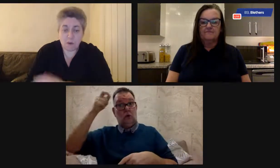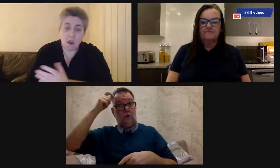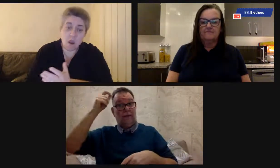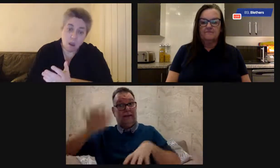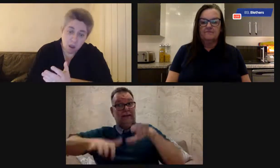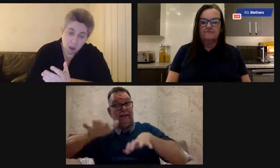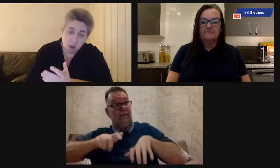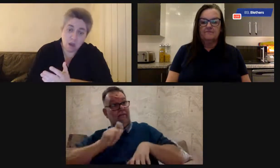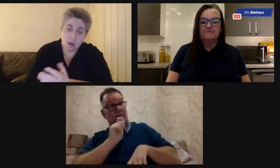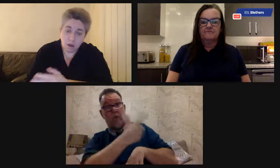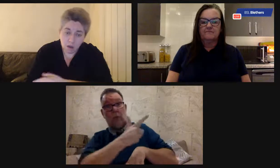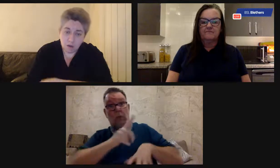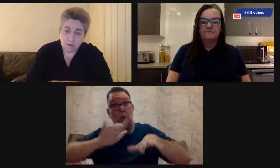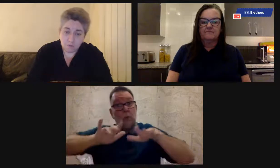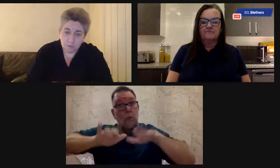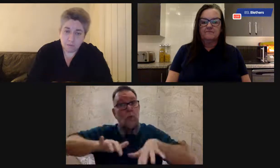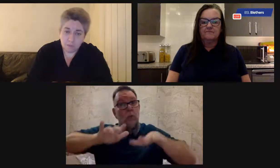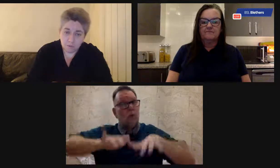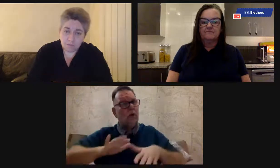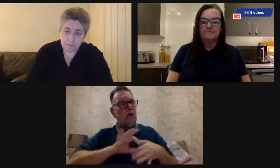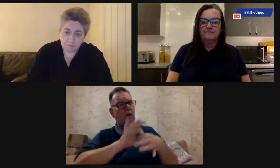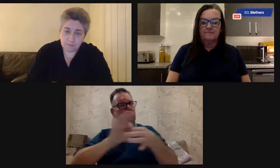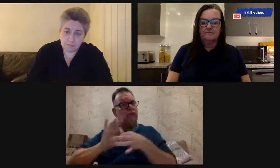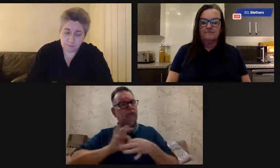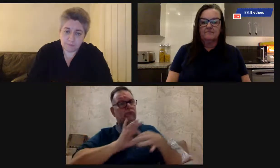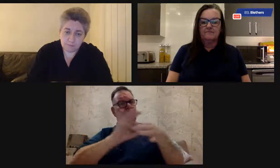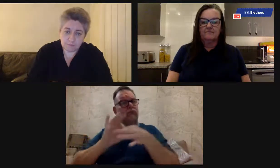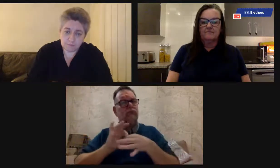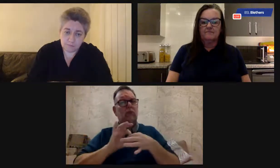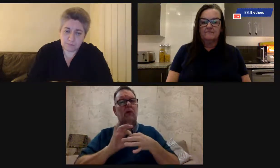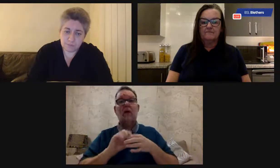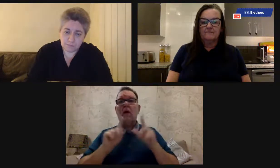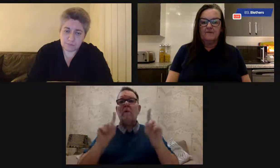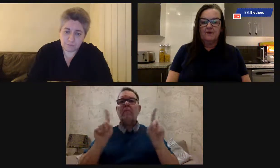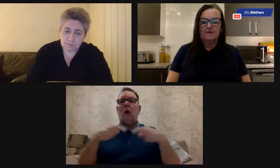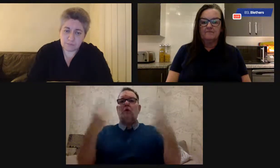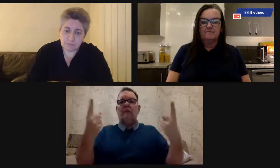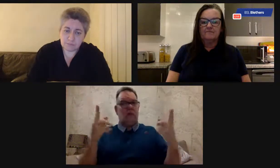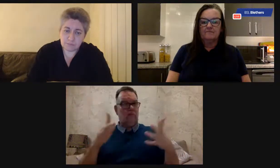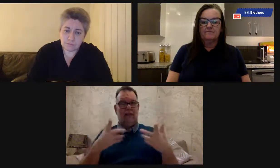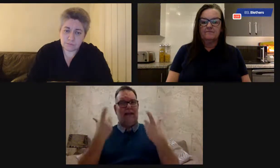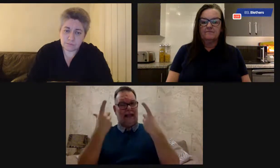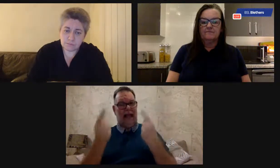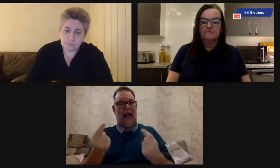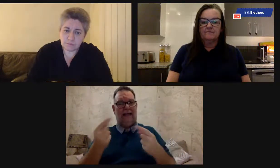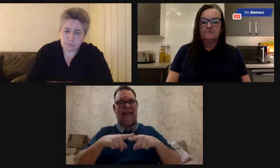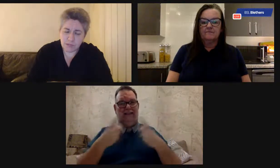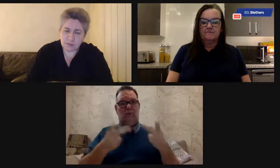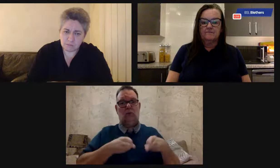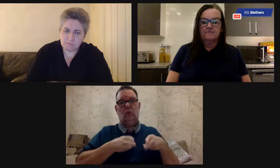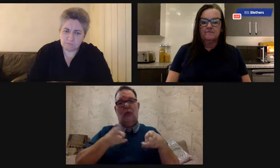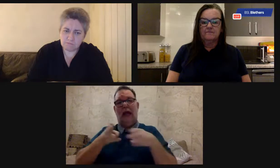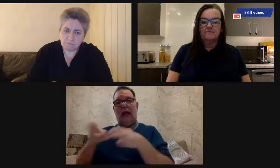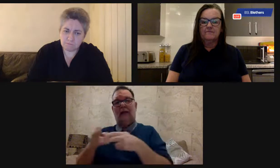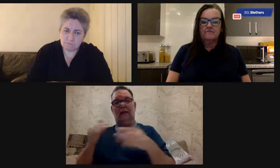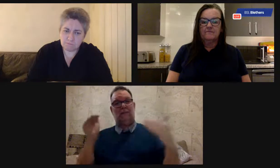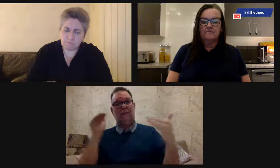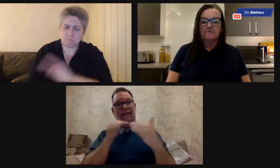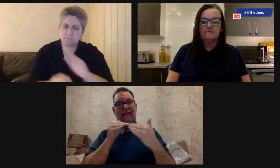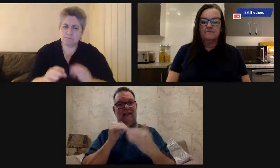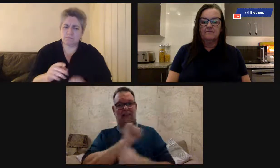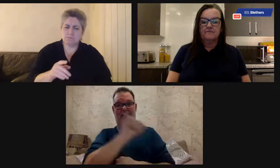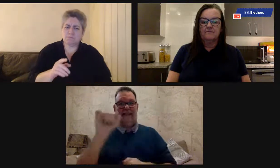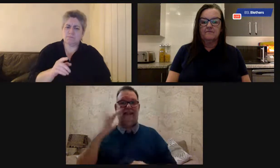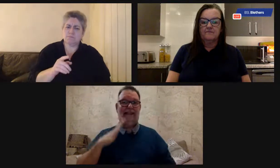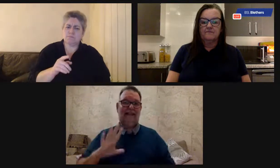really um, the typey sort of person. I prefer the face-to-face contact, but other committee members can do it. So